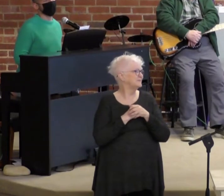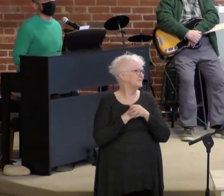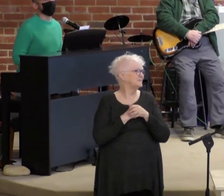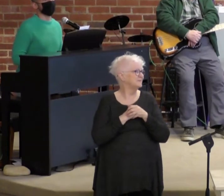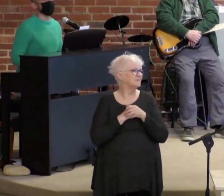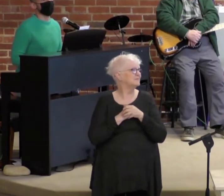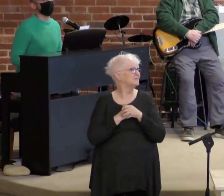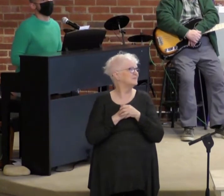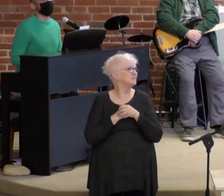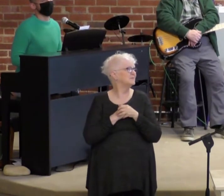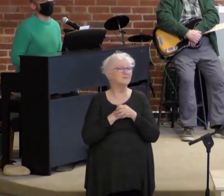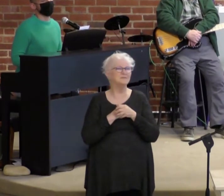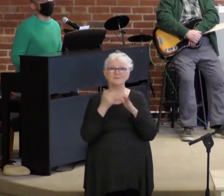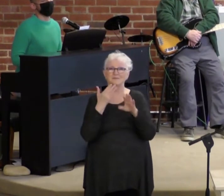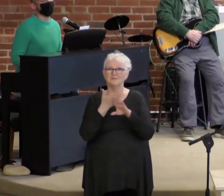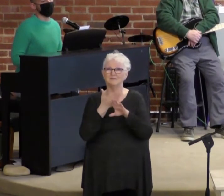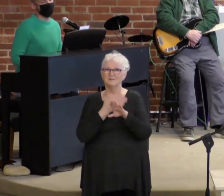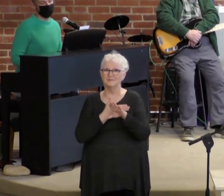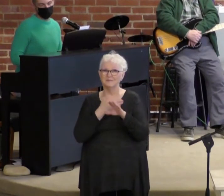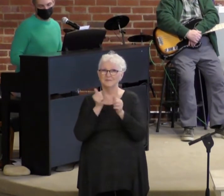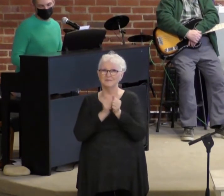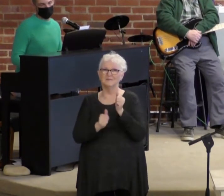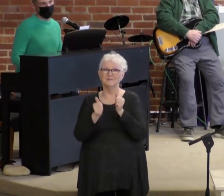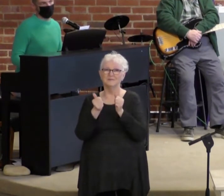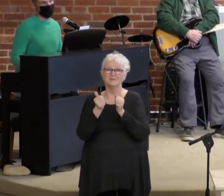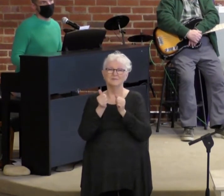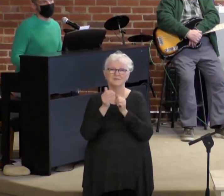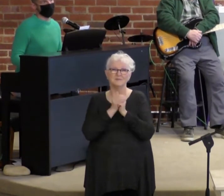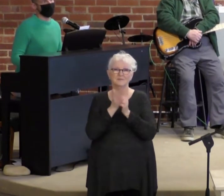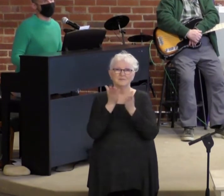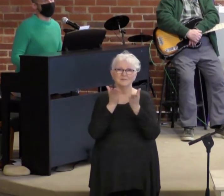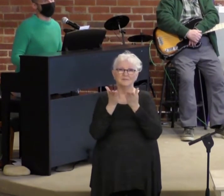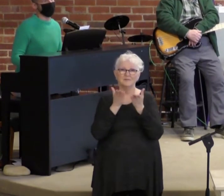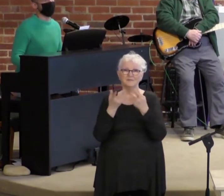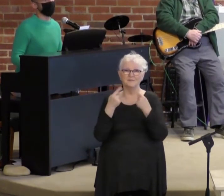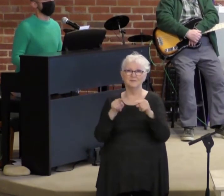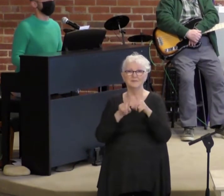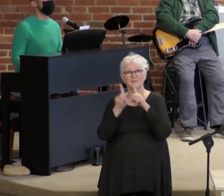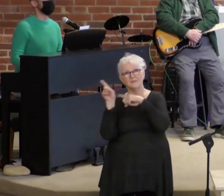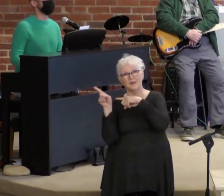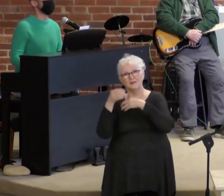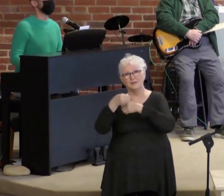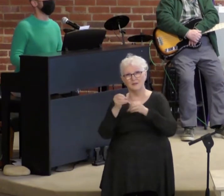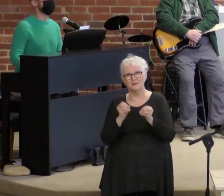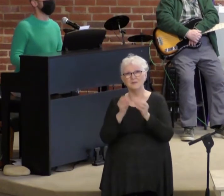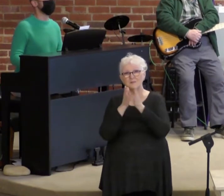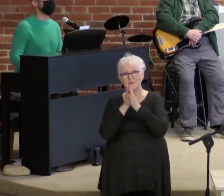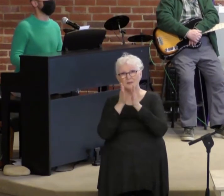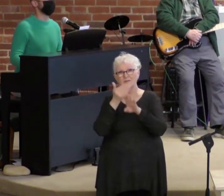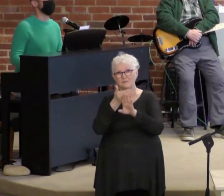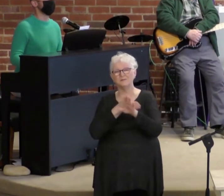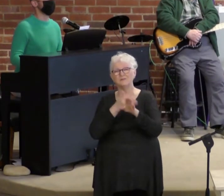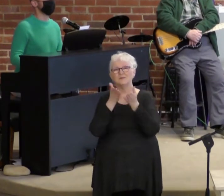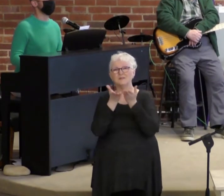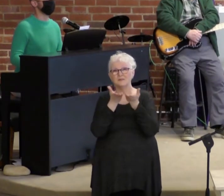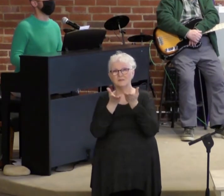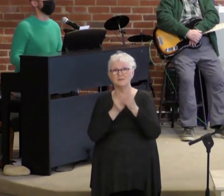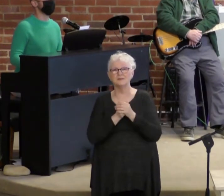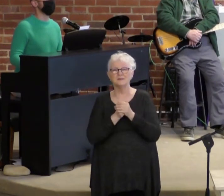Before each service, you know, try to get in the office and pray before the service,